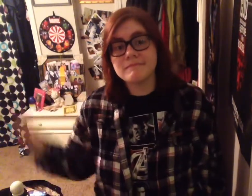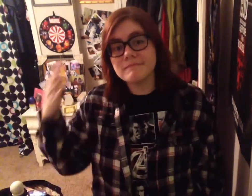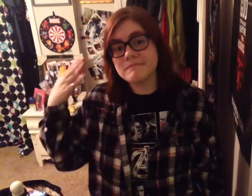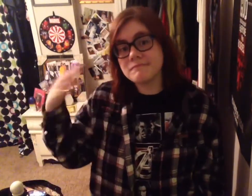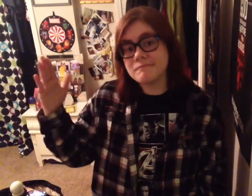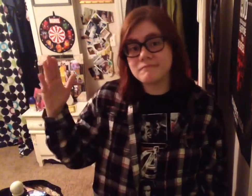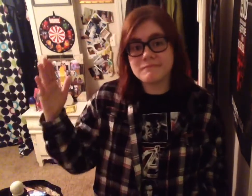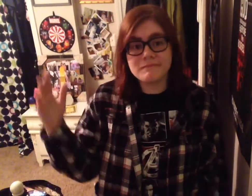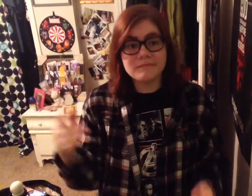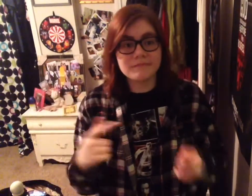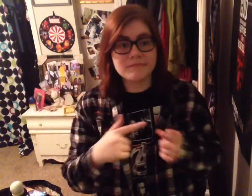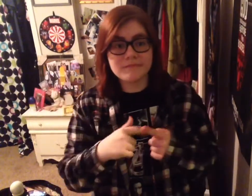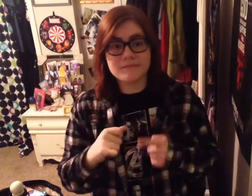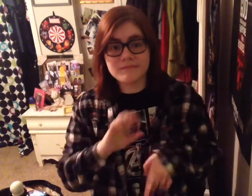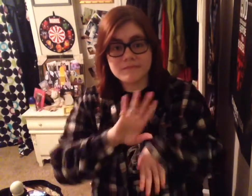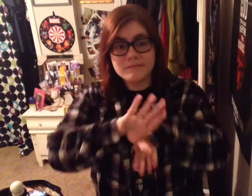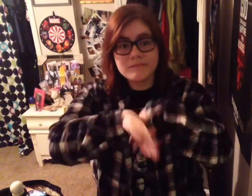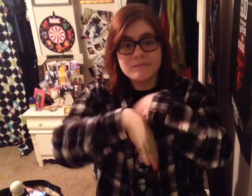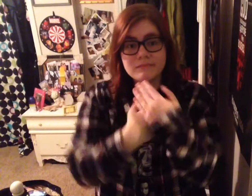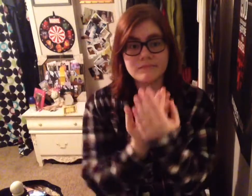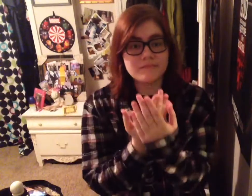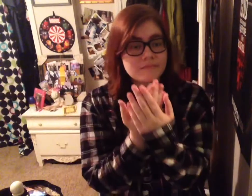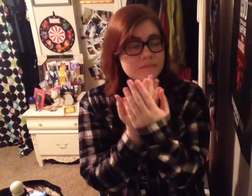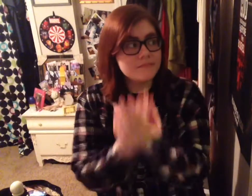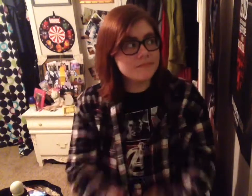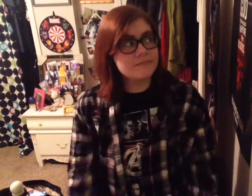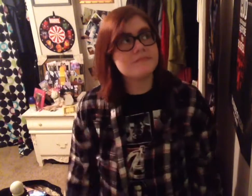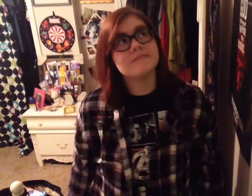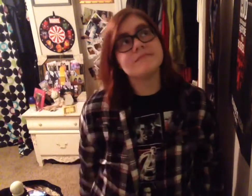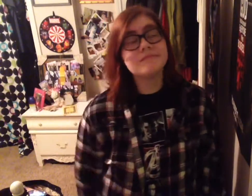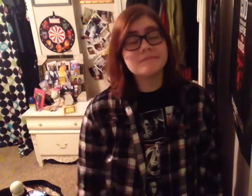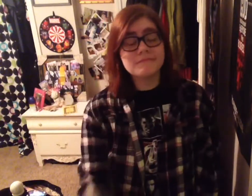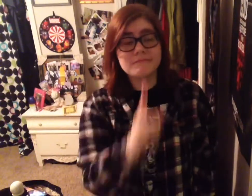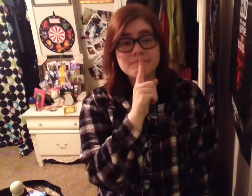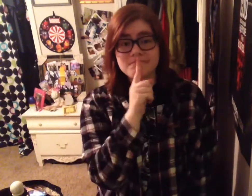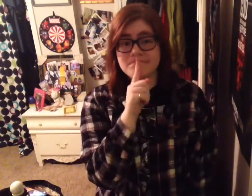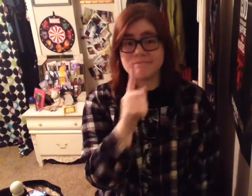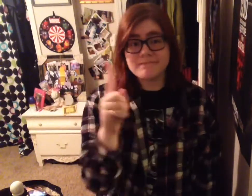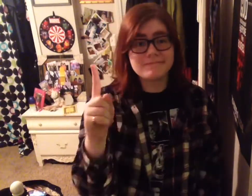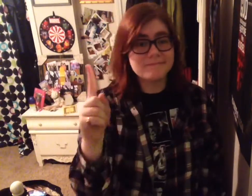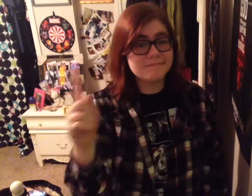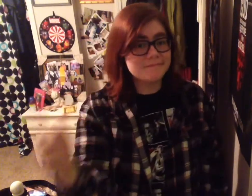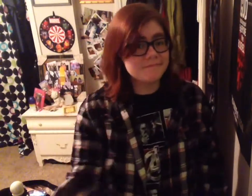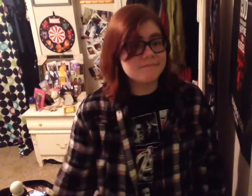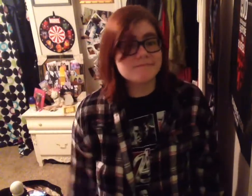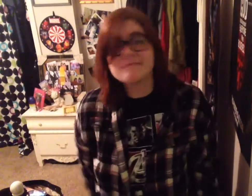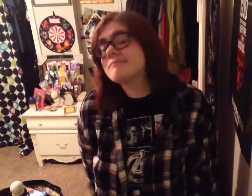Away from all of reality